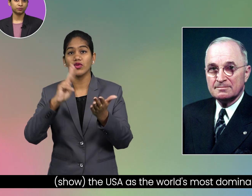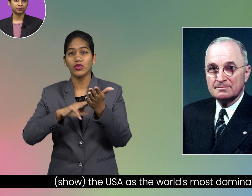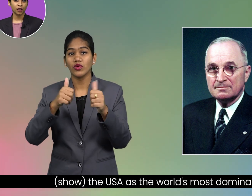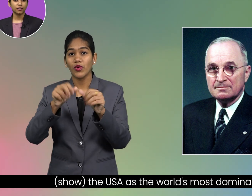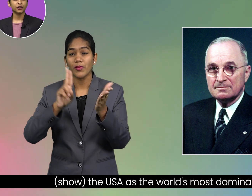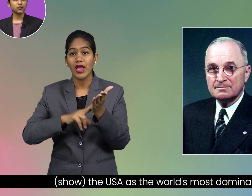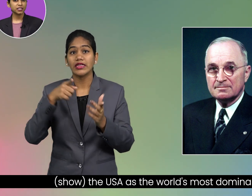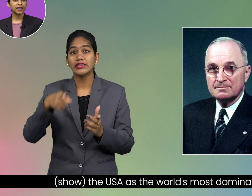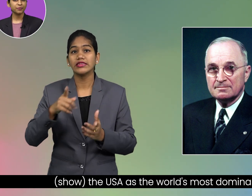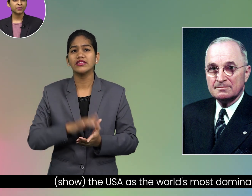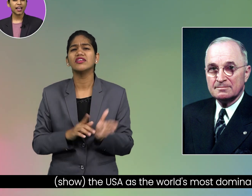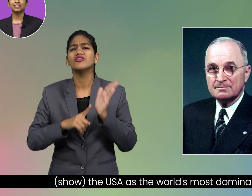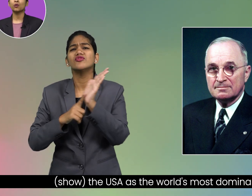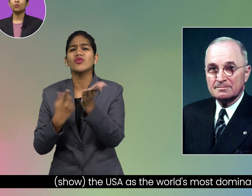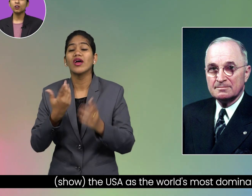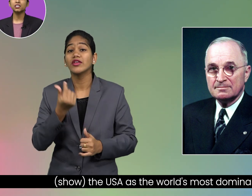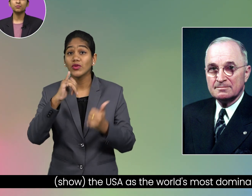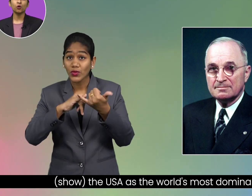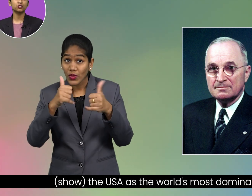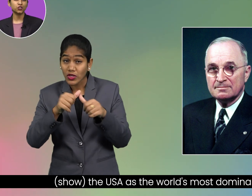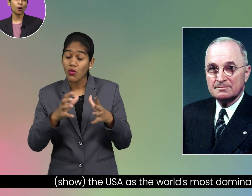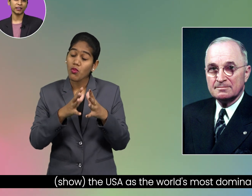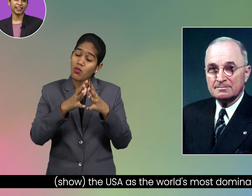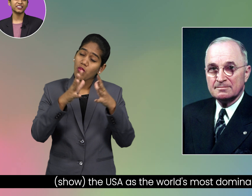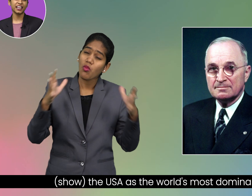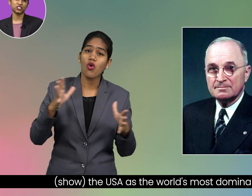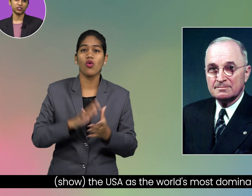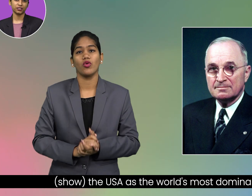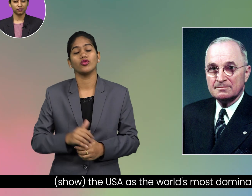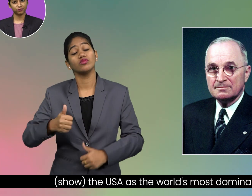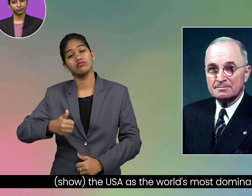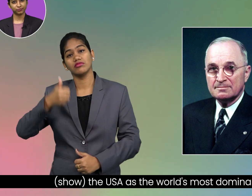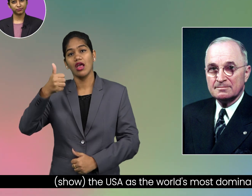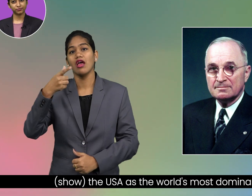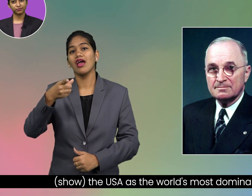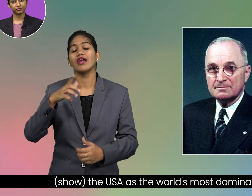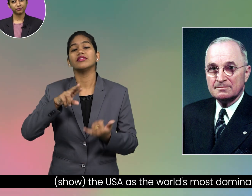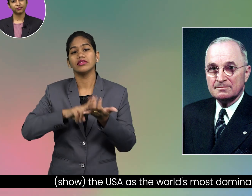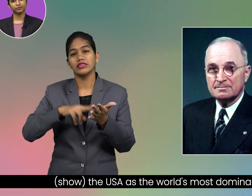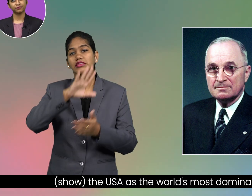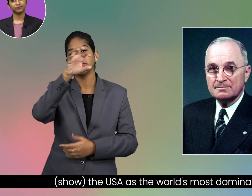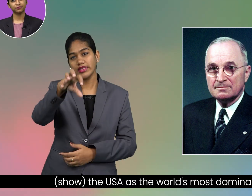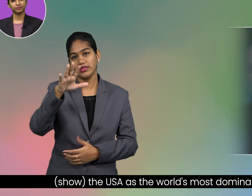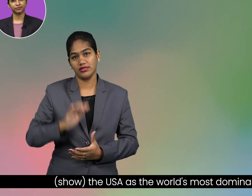"Show the USA as the world's most dominant nation."